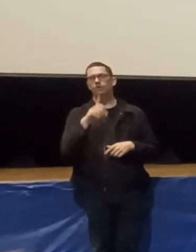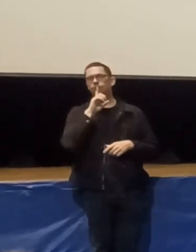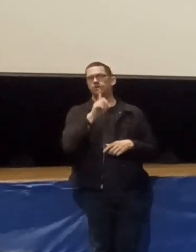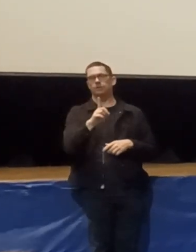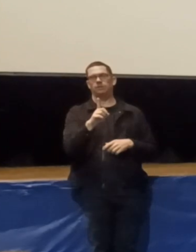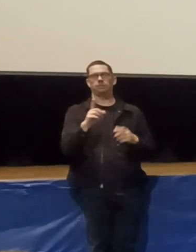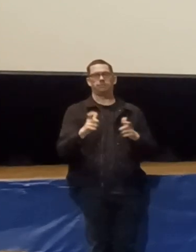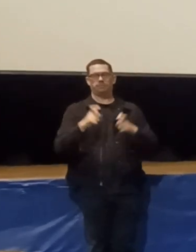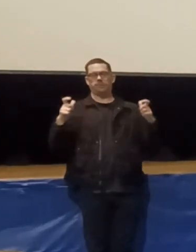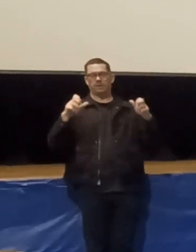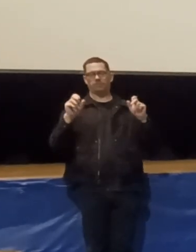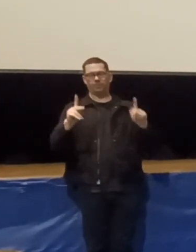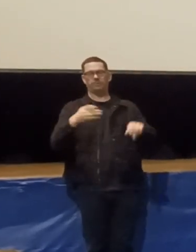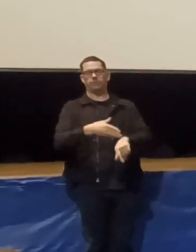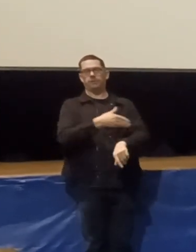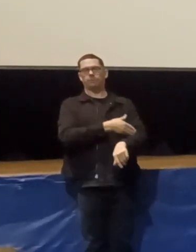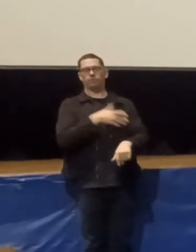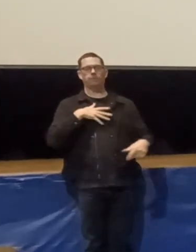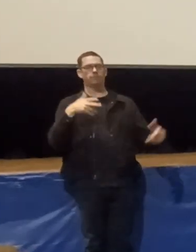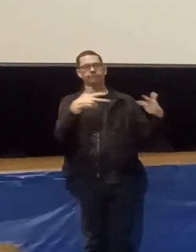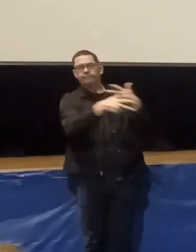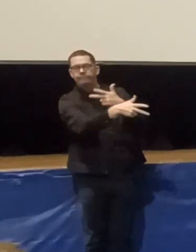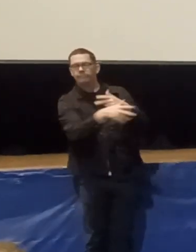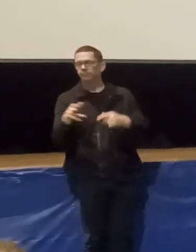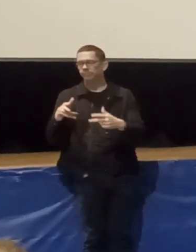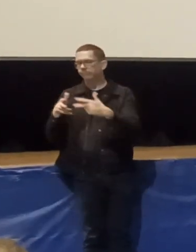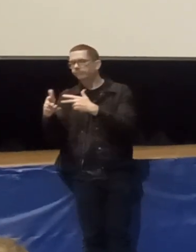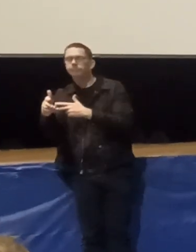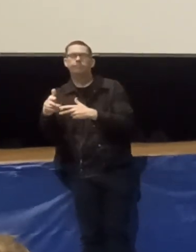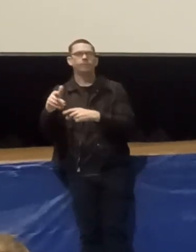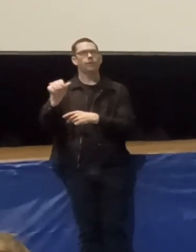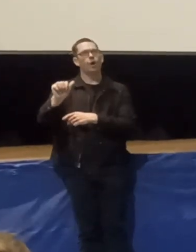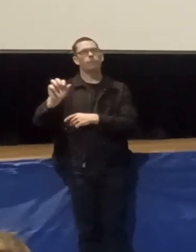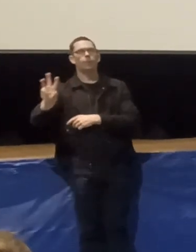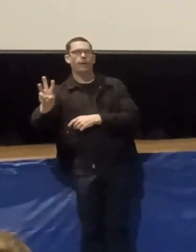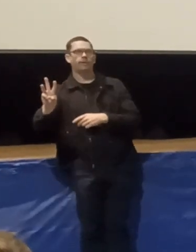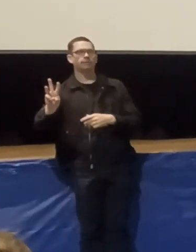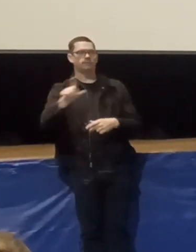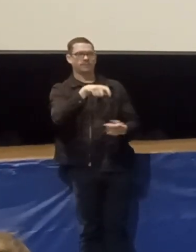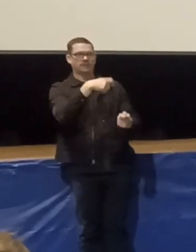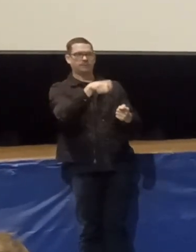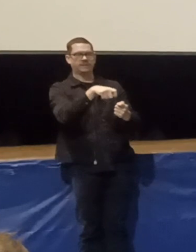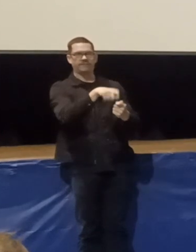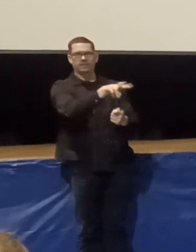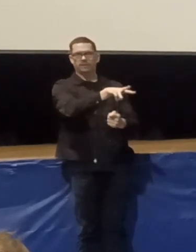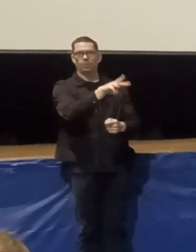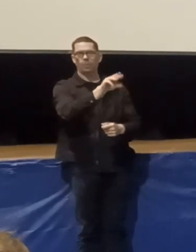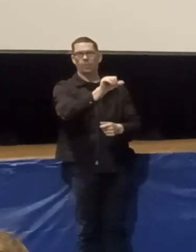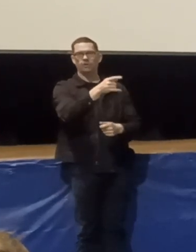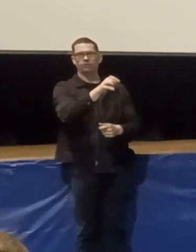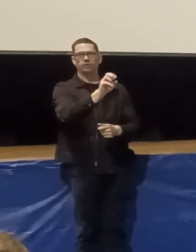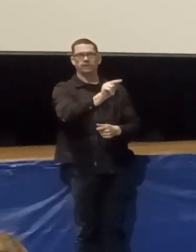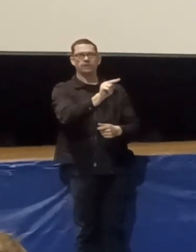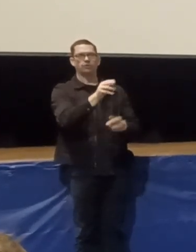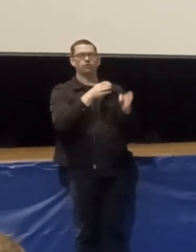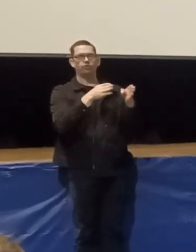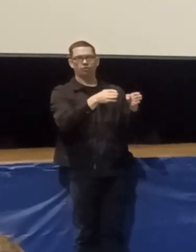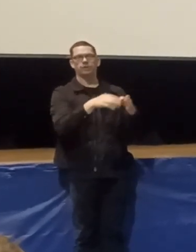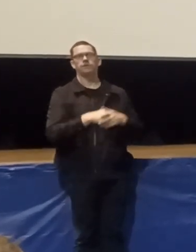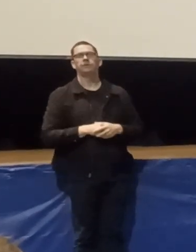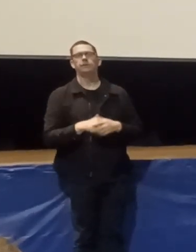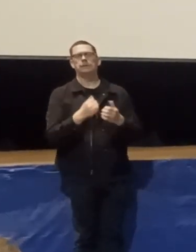at the various intersections along the Arbor Way. Rebuild the bridge. In particular with Washington Street, there's a lot of, frankly, safety concerns there, in addition